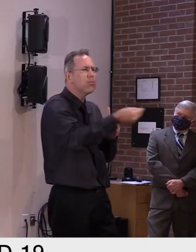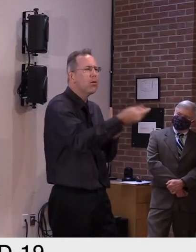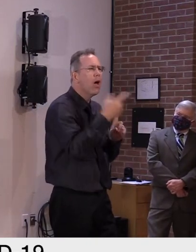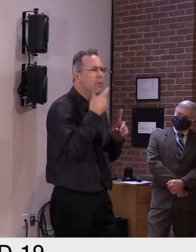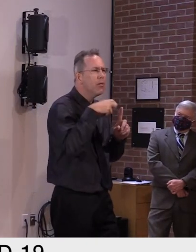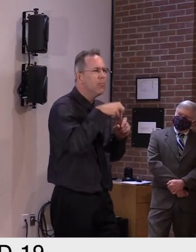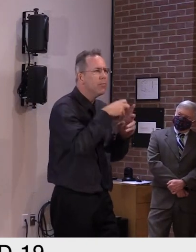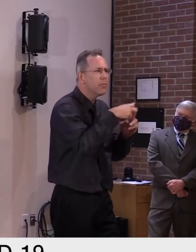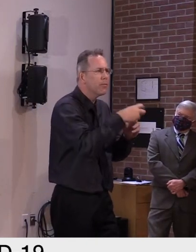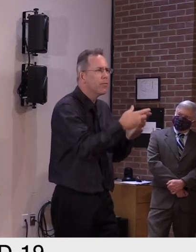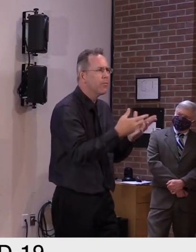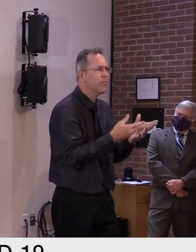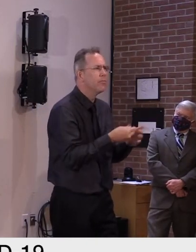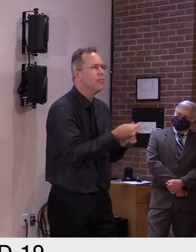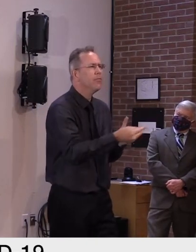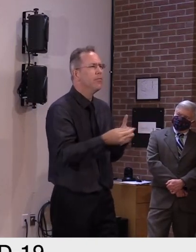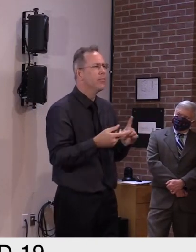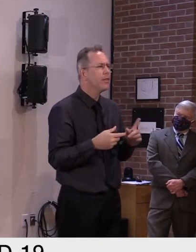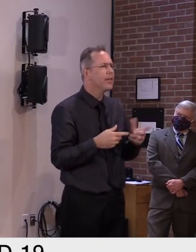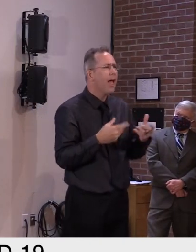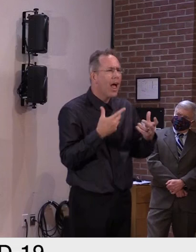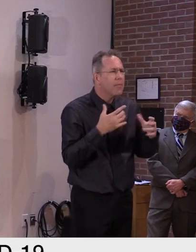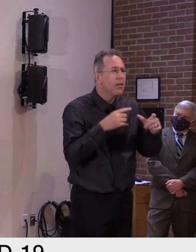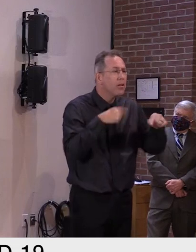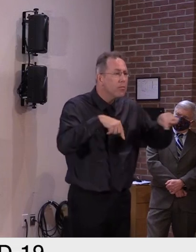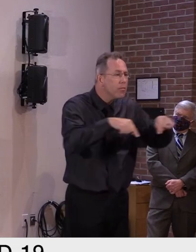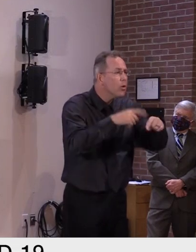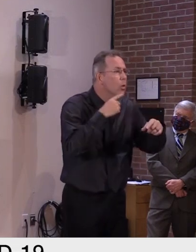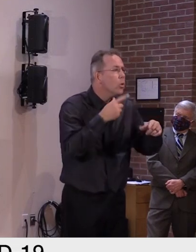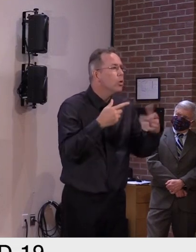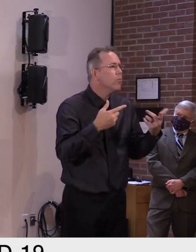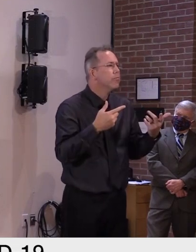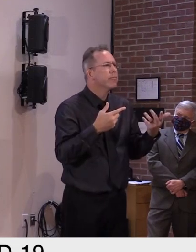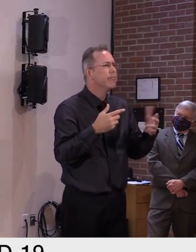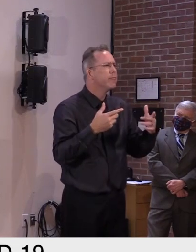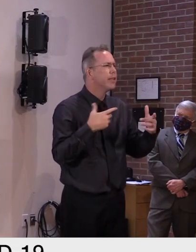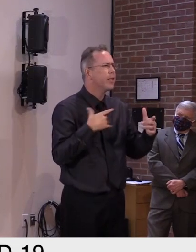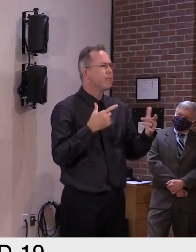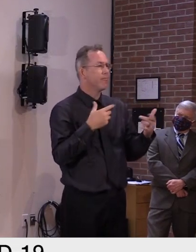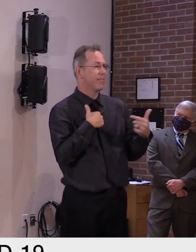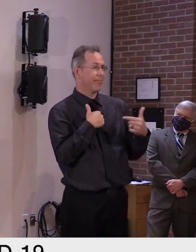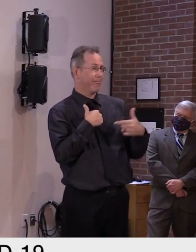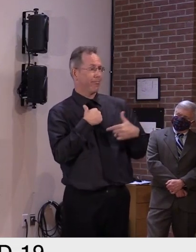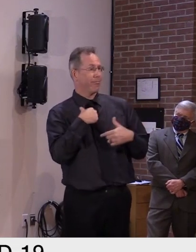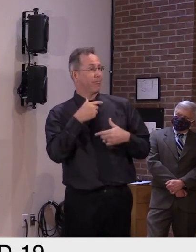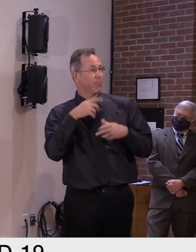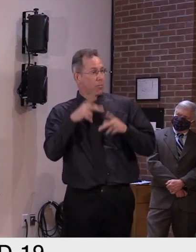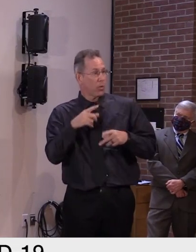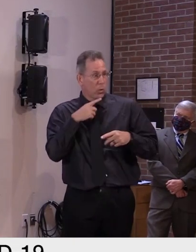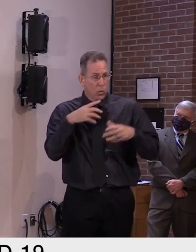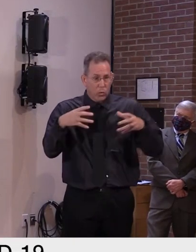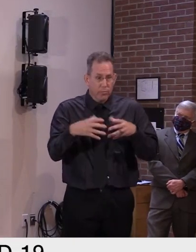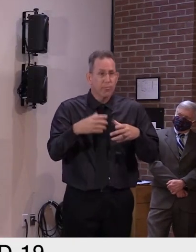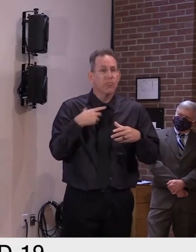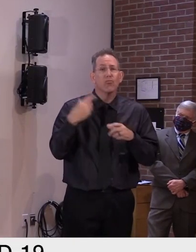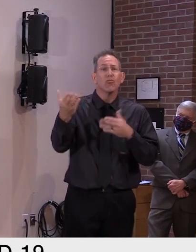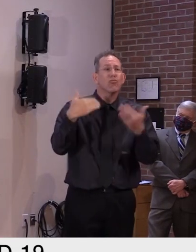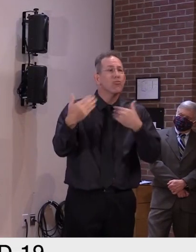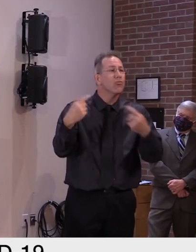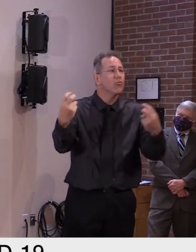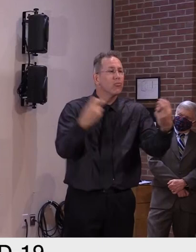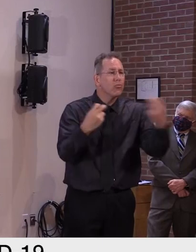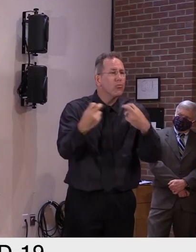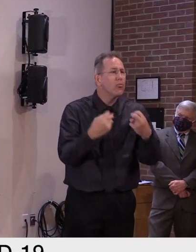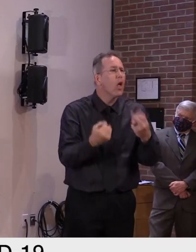in the higher single digits number of contacts, or even a little beyond that for some, although that may have quieted down a